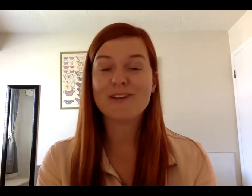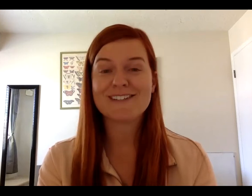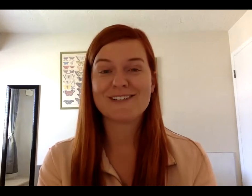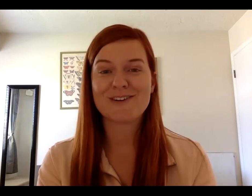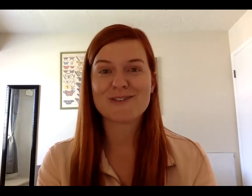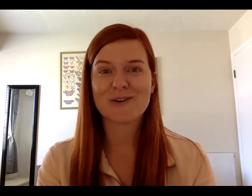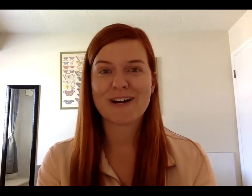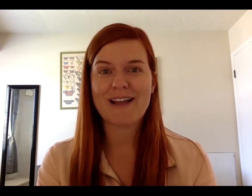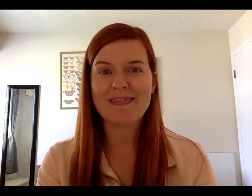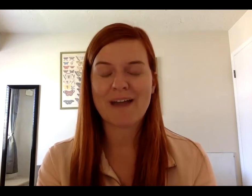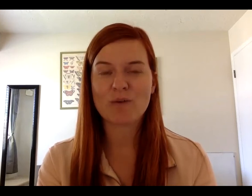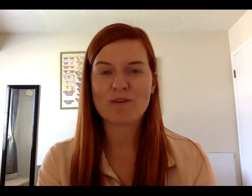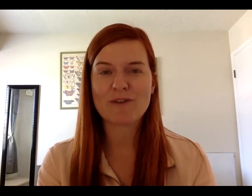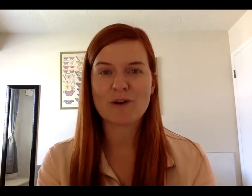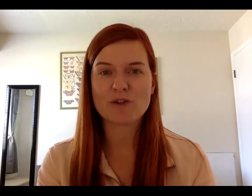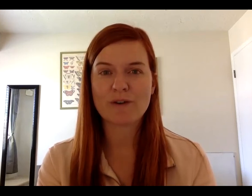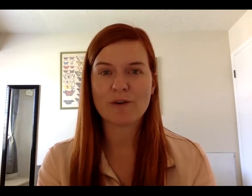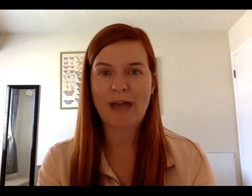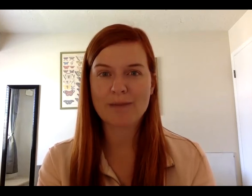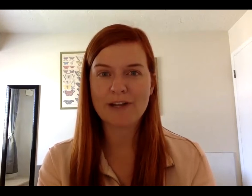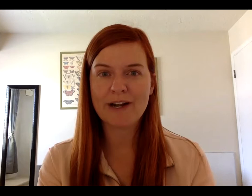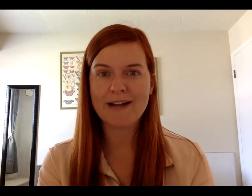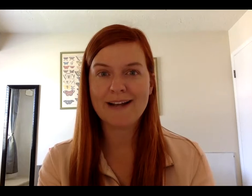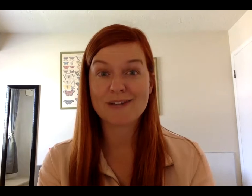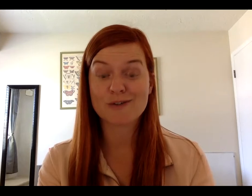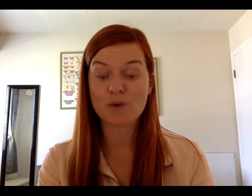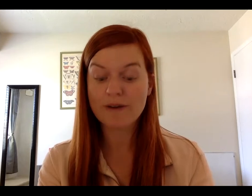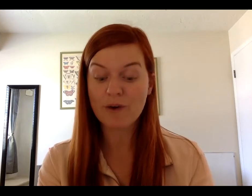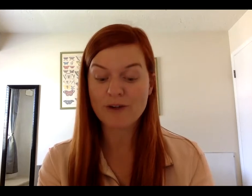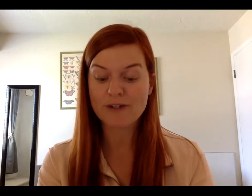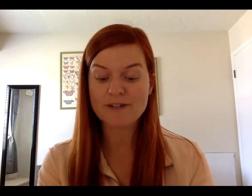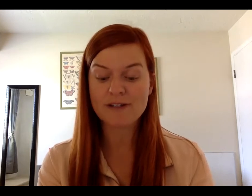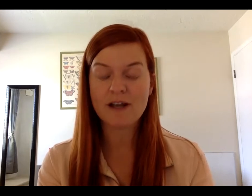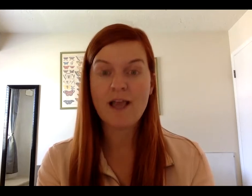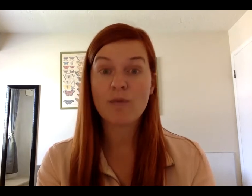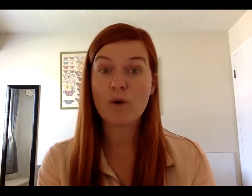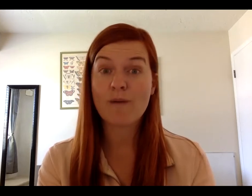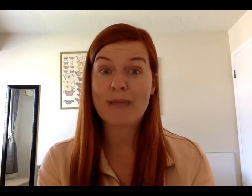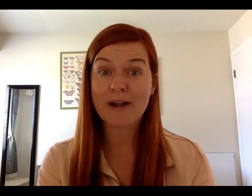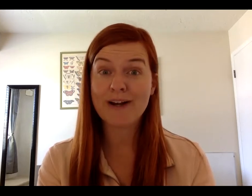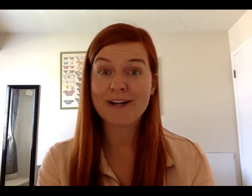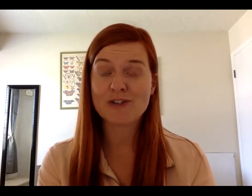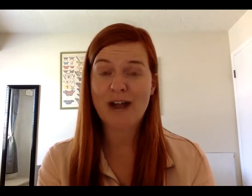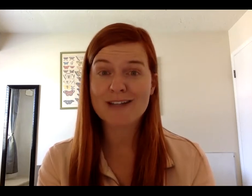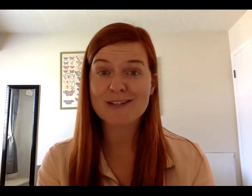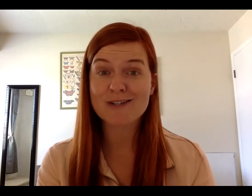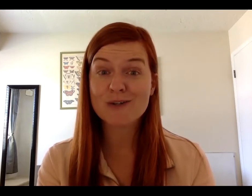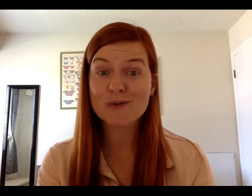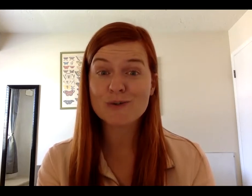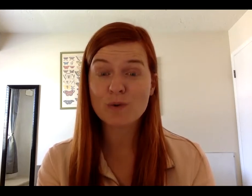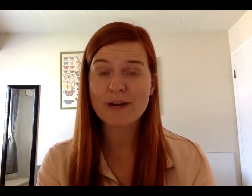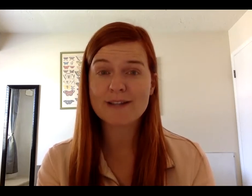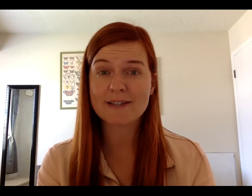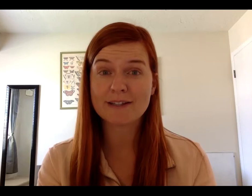Then we'll listen to our story. Then we'll review our story vocabulary, answer story questions. We'll compare and contrast the